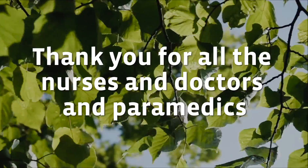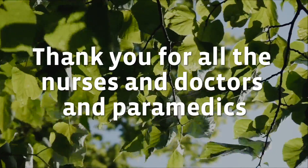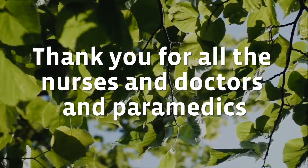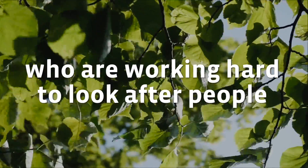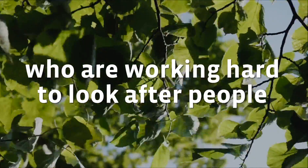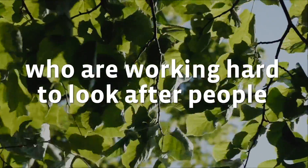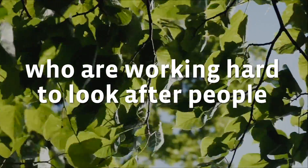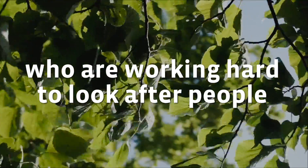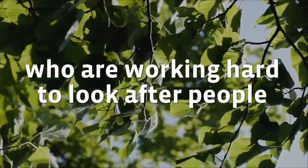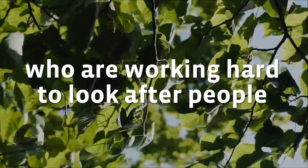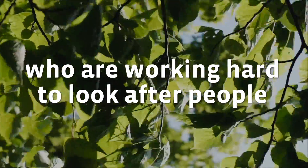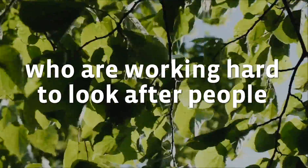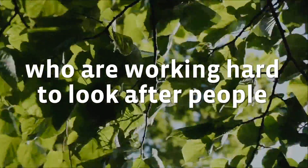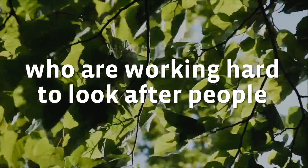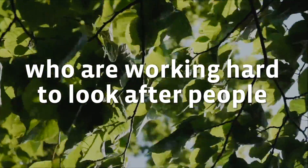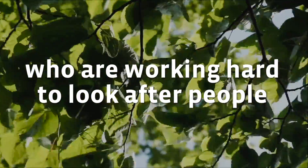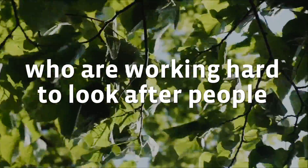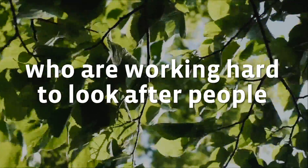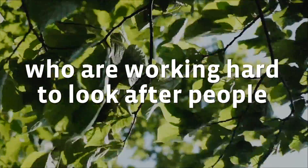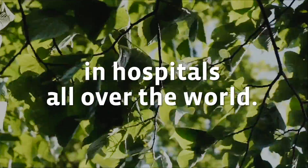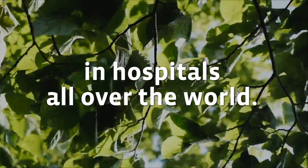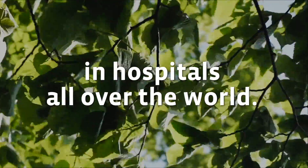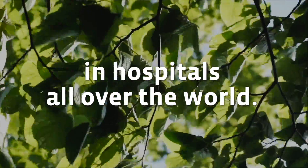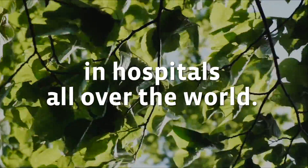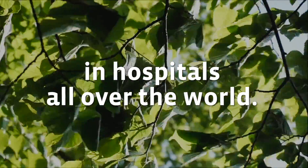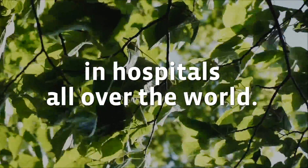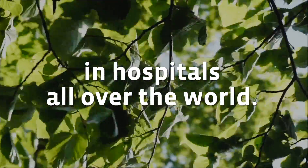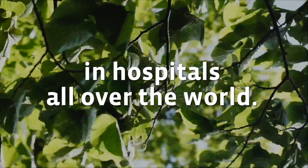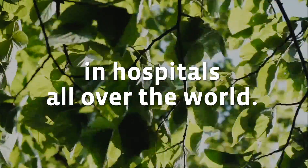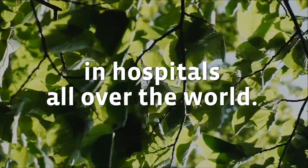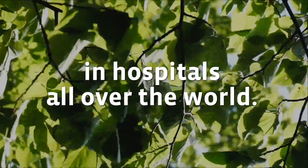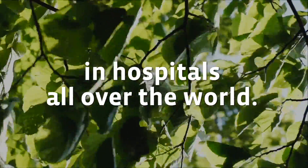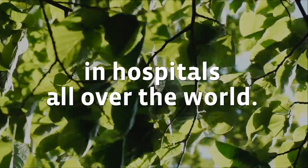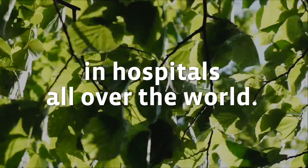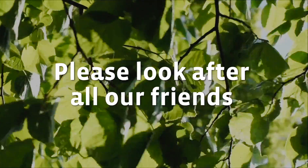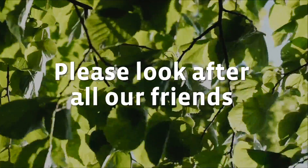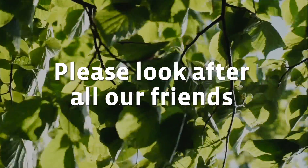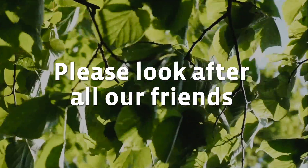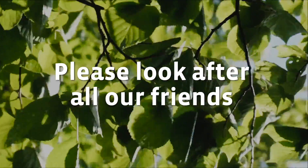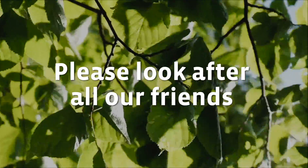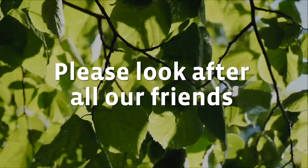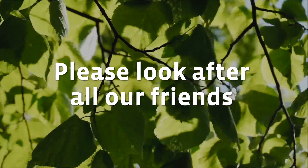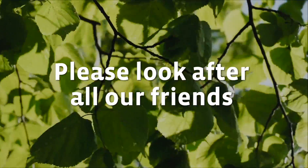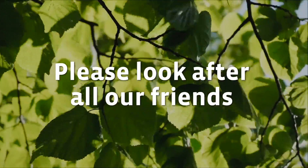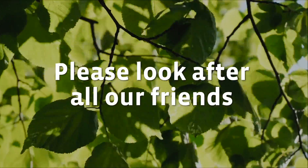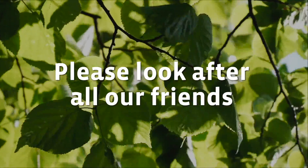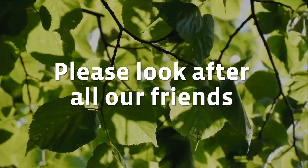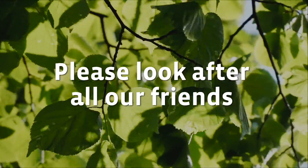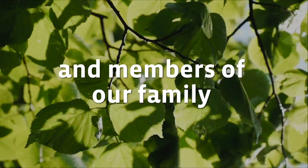paramedics who are working hard to look after people in hospitals all over the world. Please look after all our friends